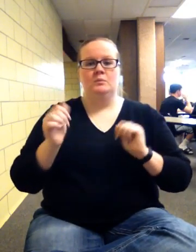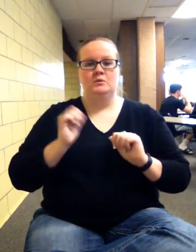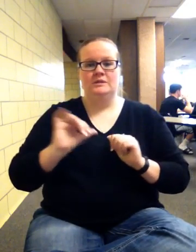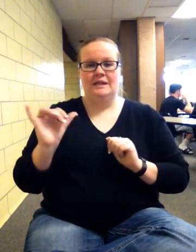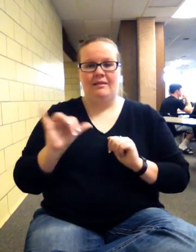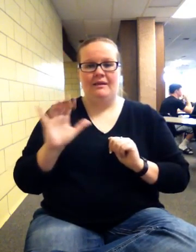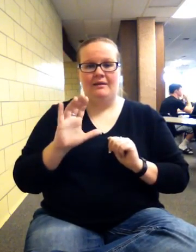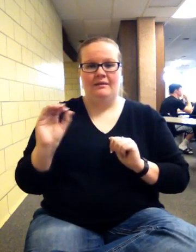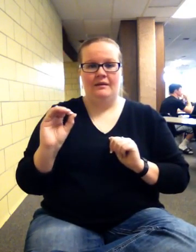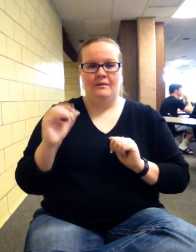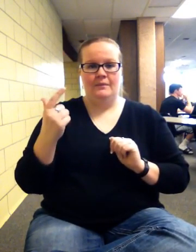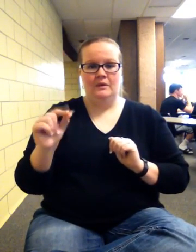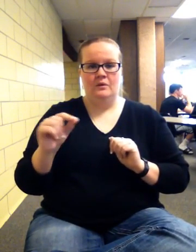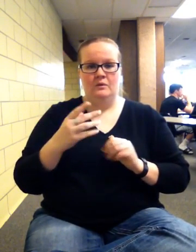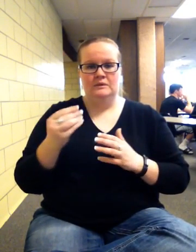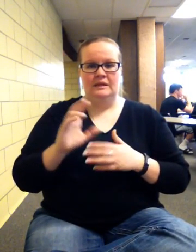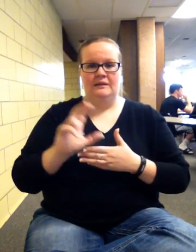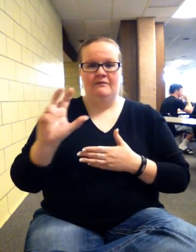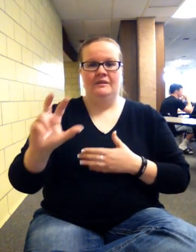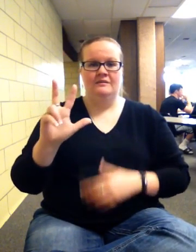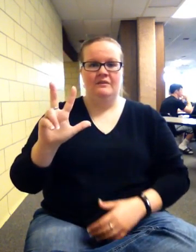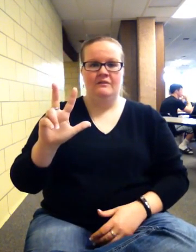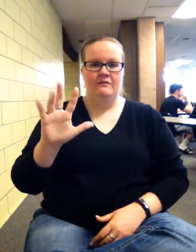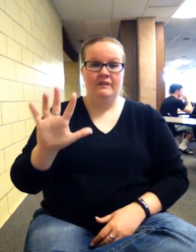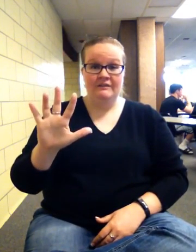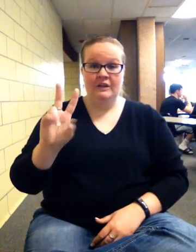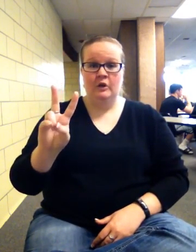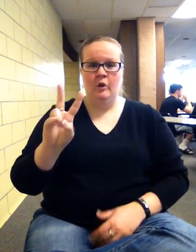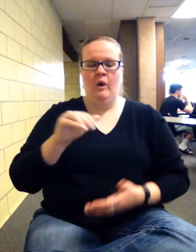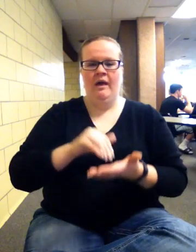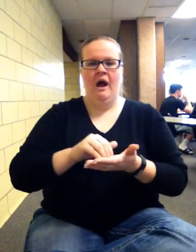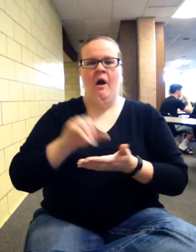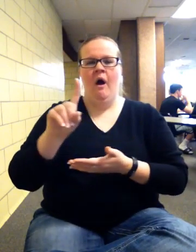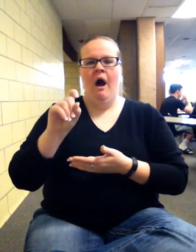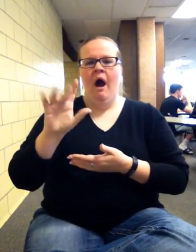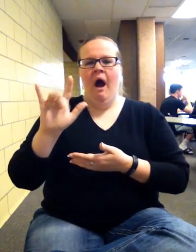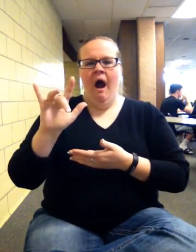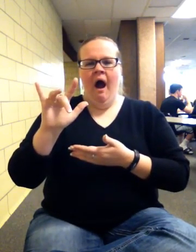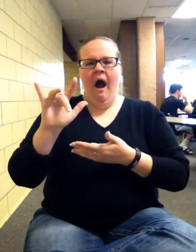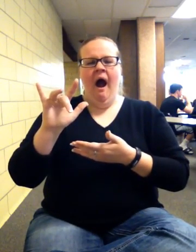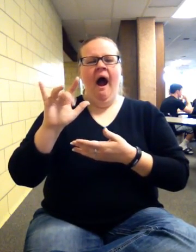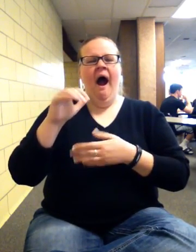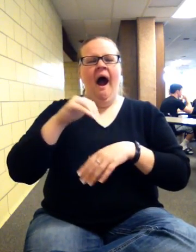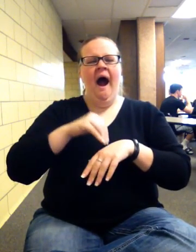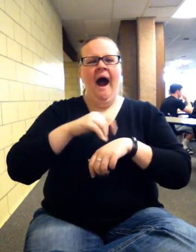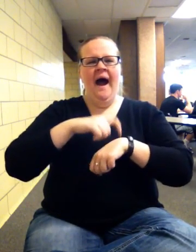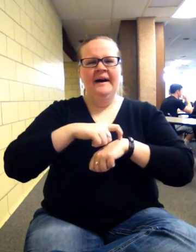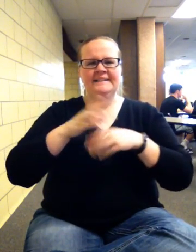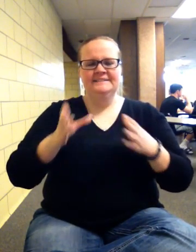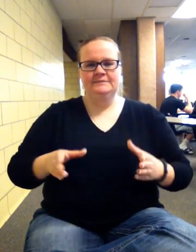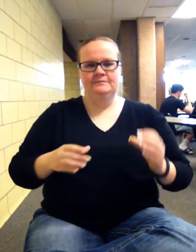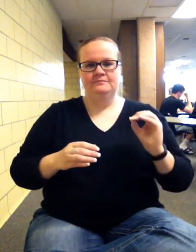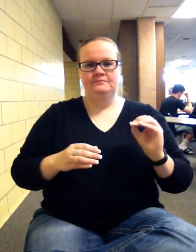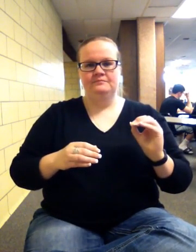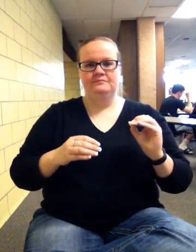company goes and invests $52,125 at time period zero. So this is going be the first time when you're in the uneven cash flow mode of your